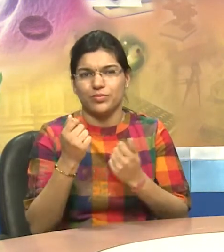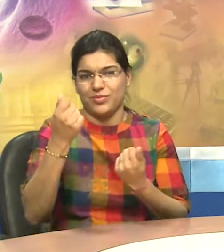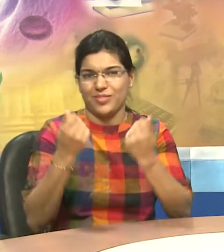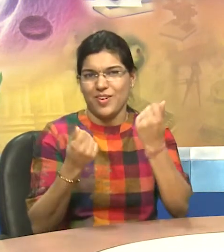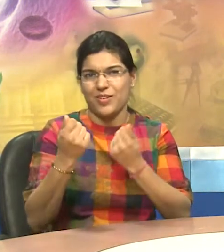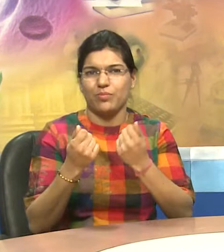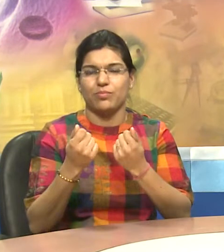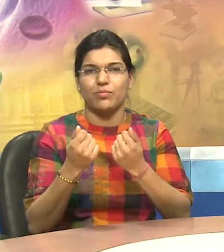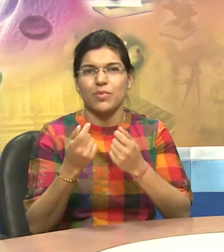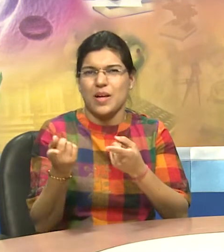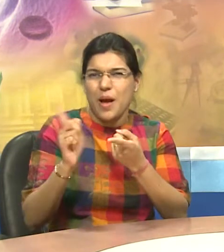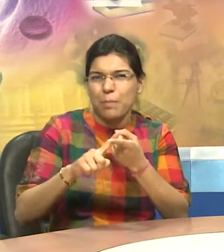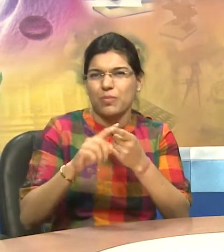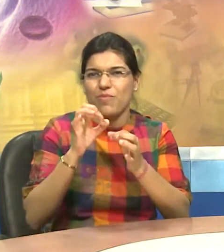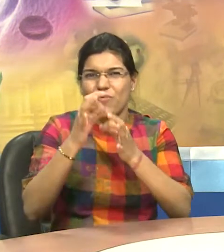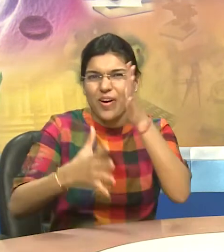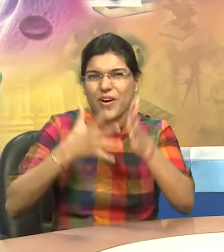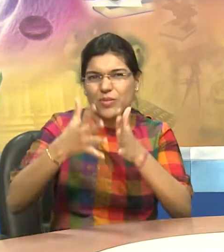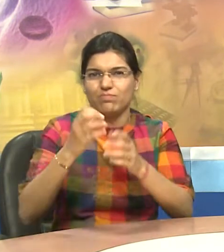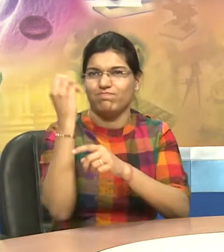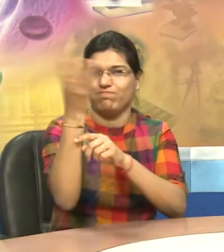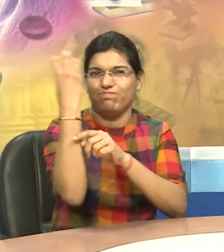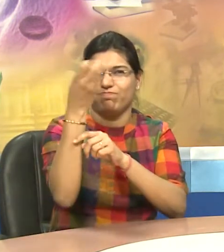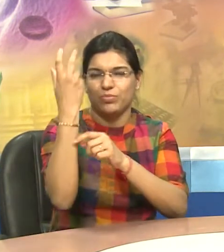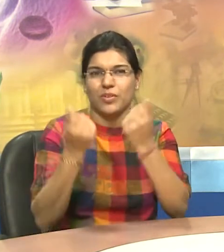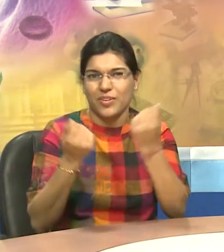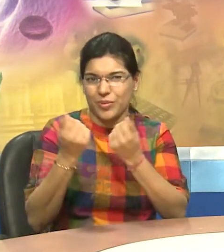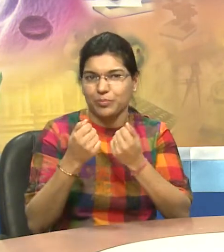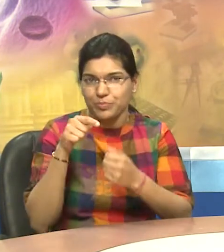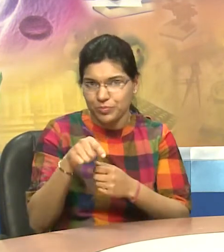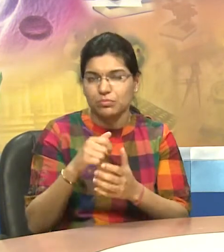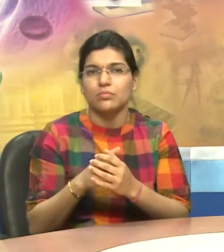You all know the sound of fire engine.